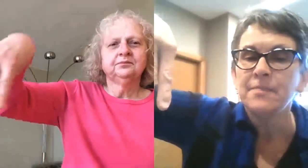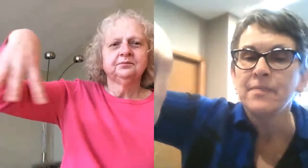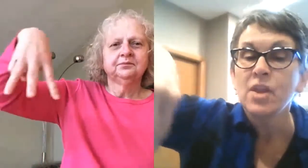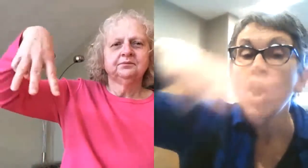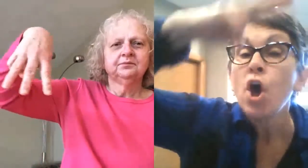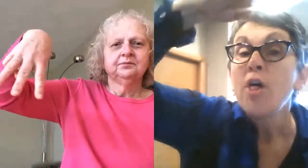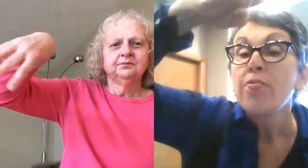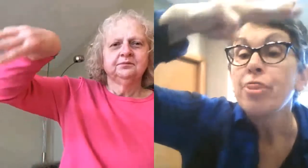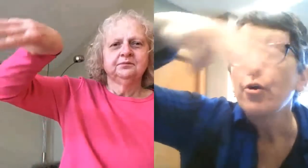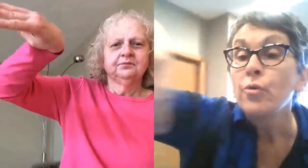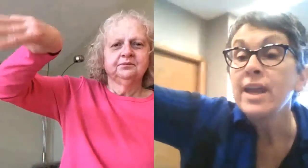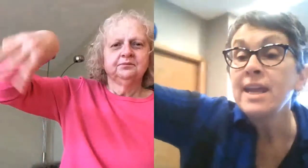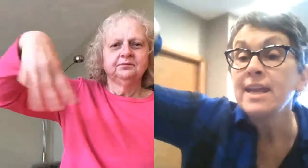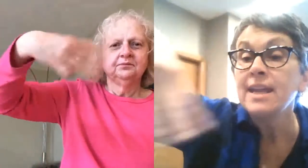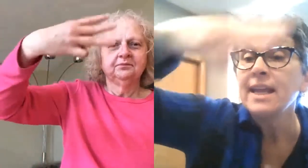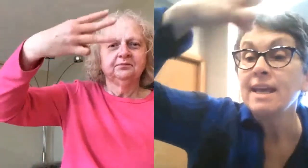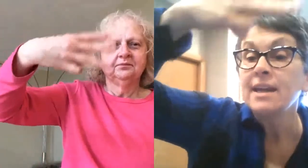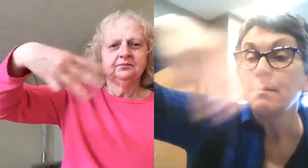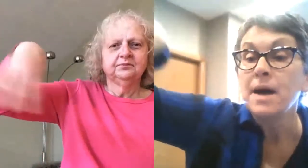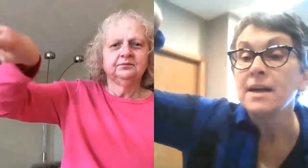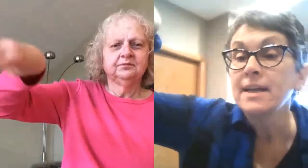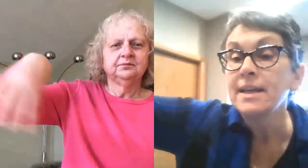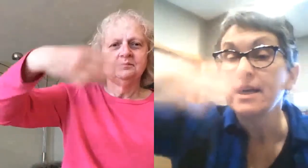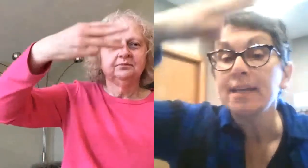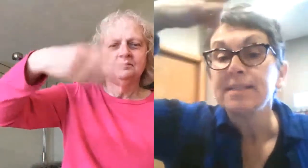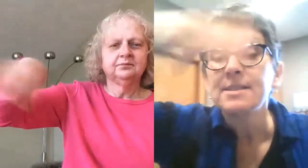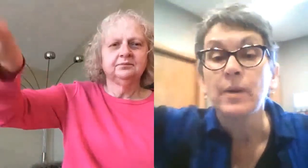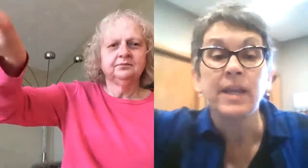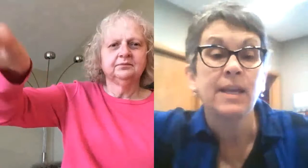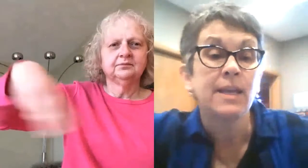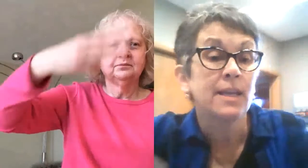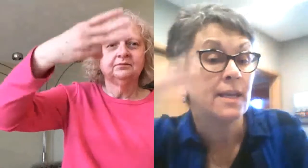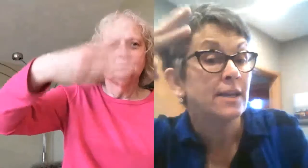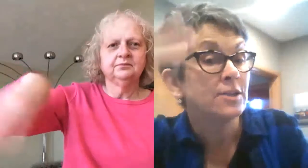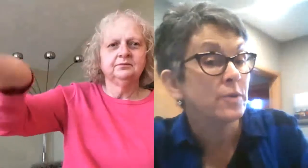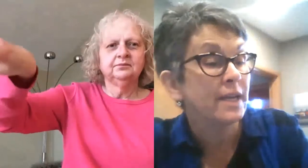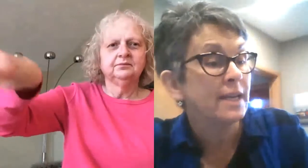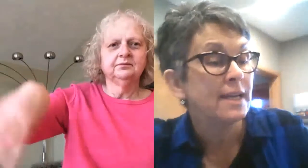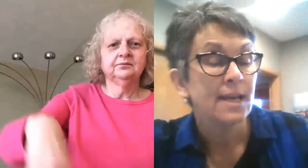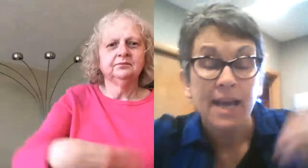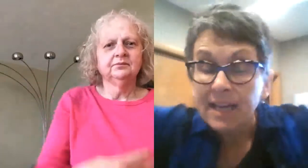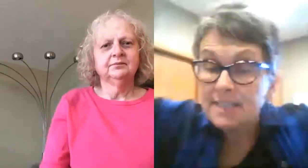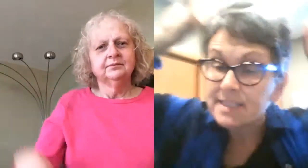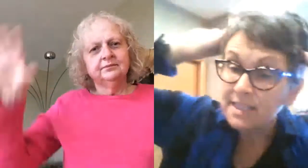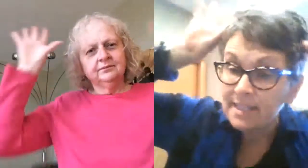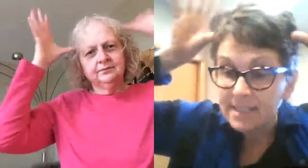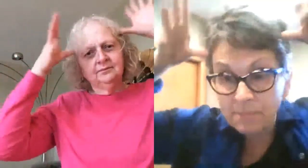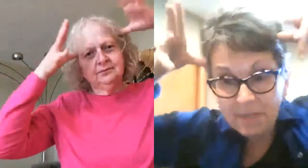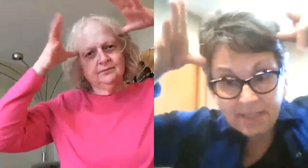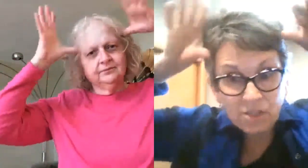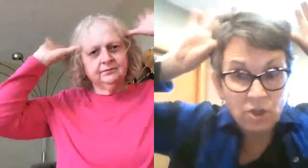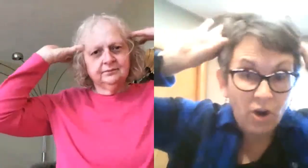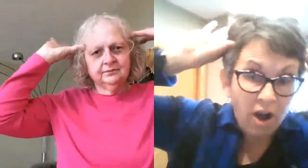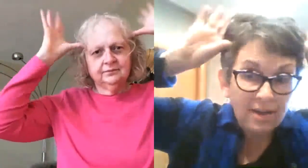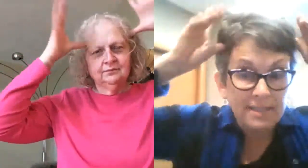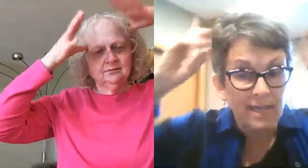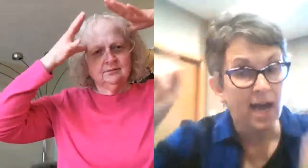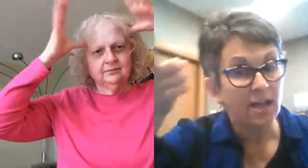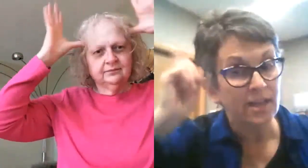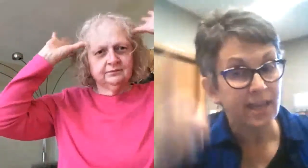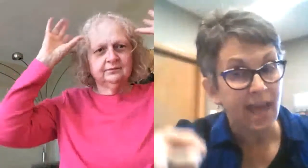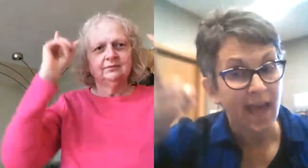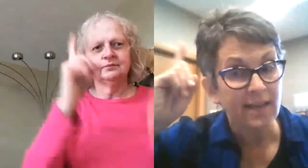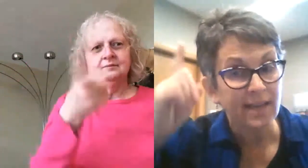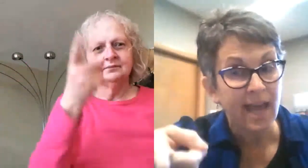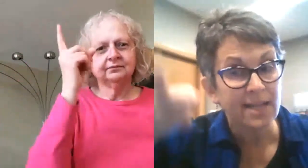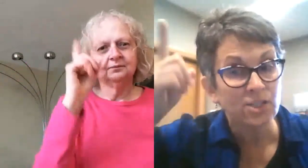ready? Three little monkeys swinging in a tree. Teasing Mr.